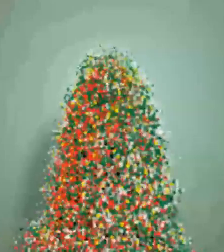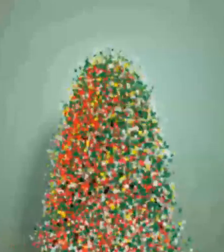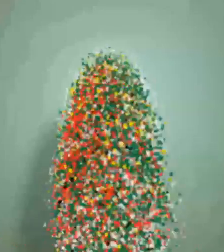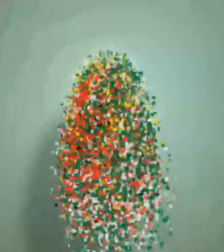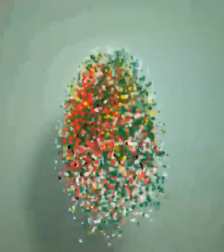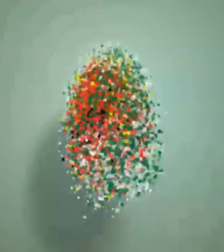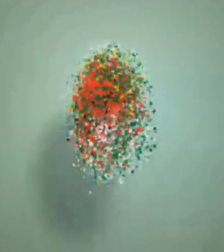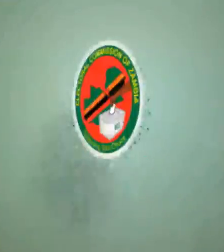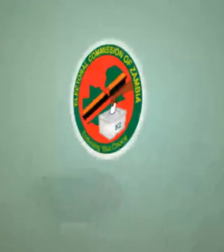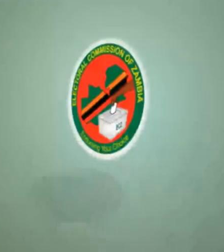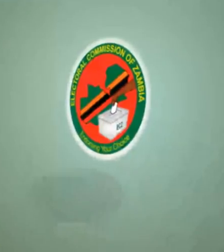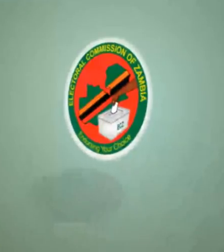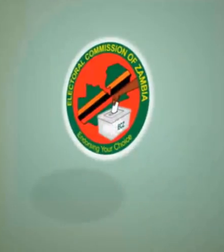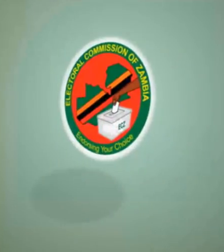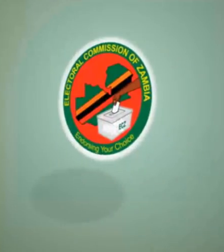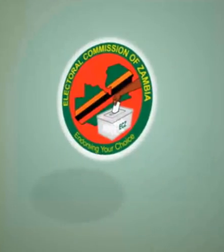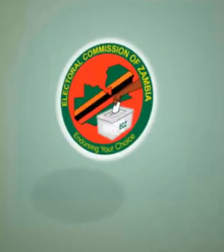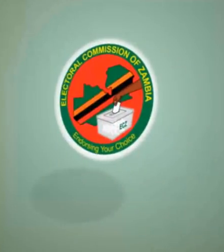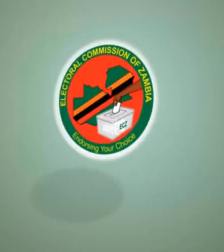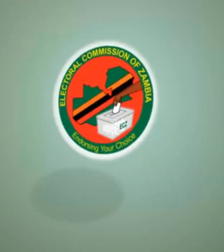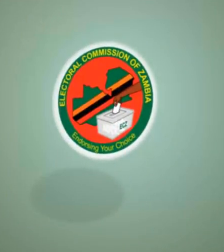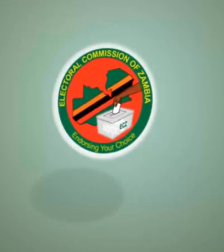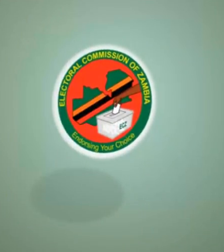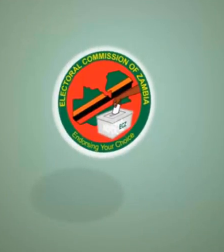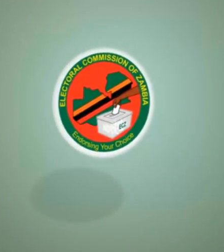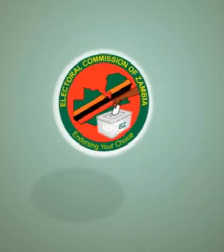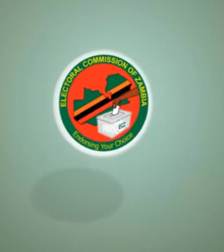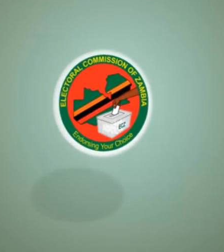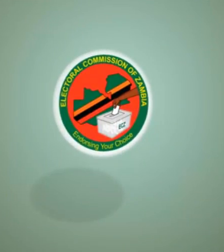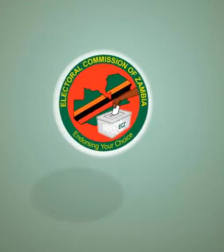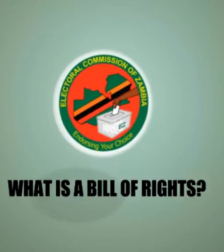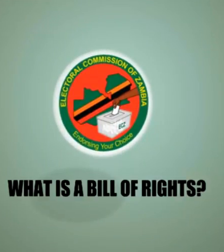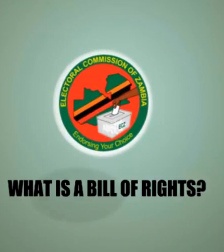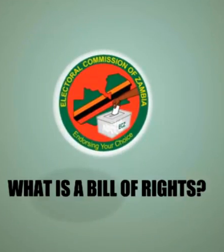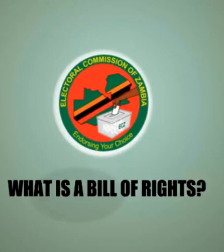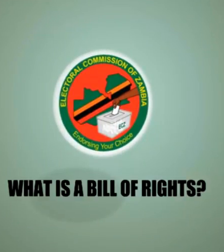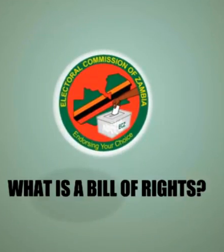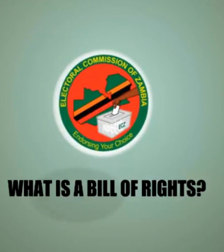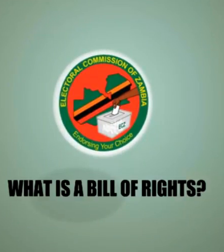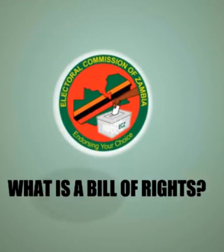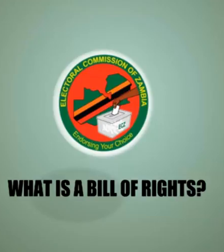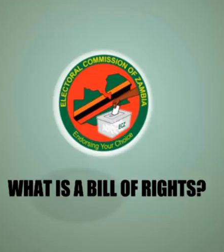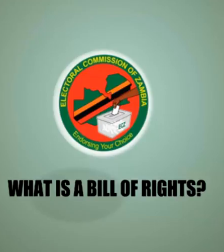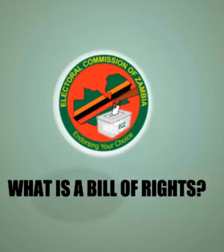It is alright. It is your fault. It is your